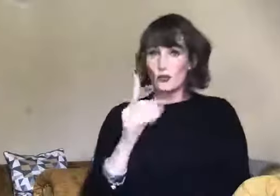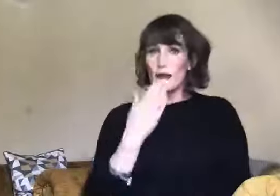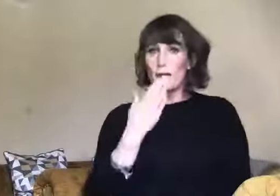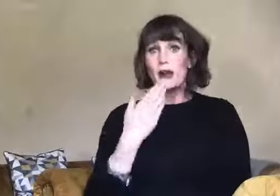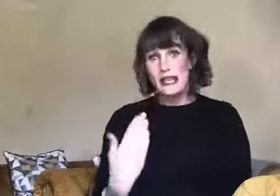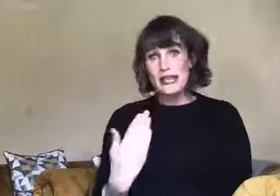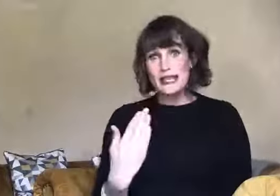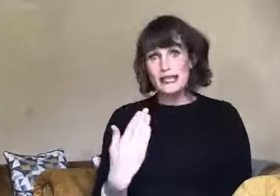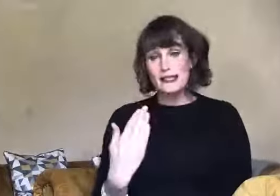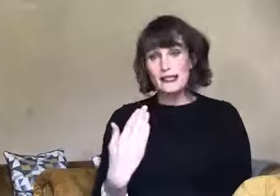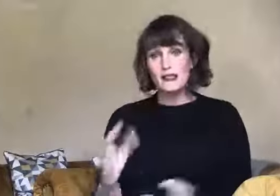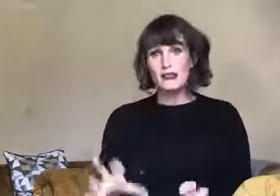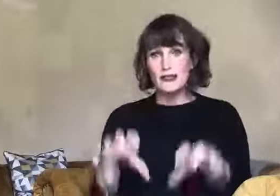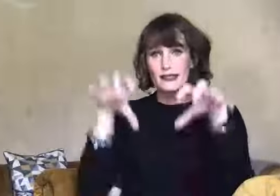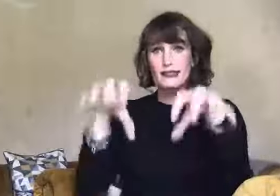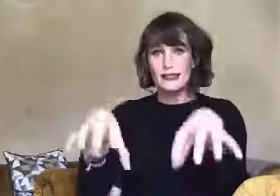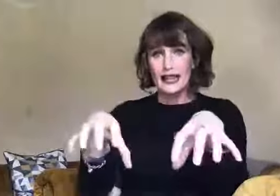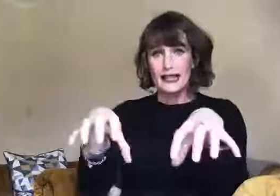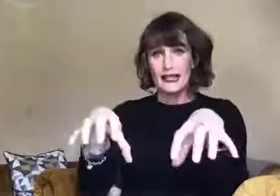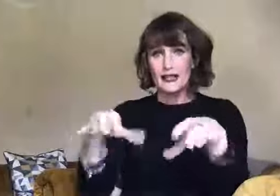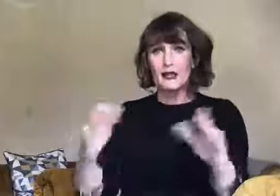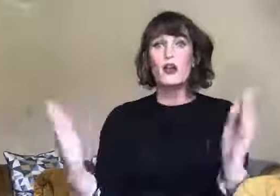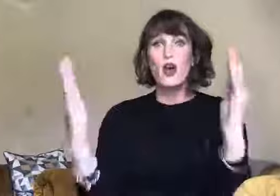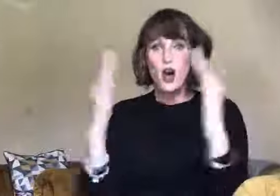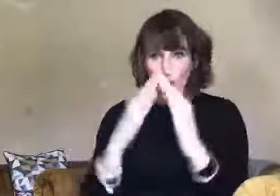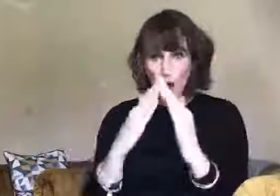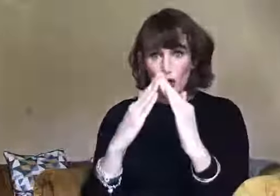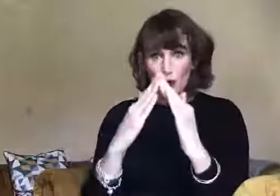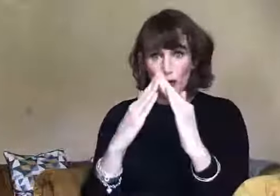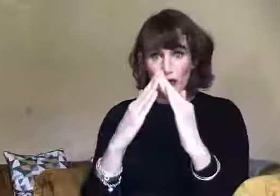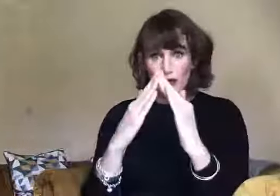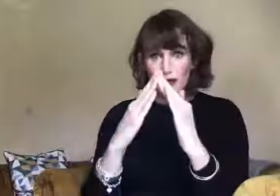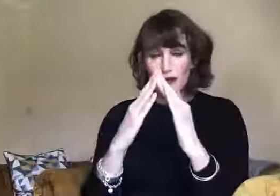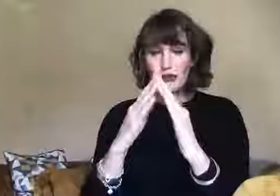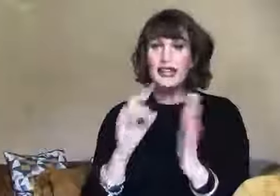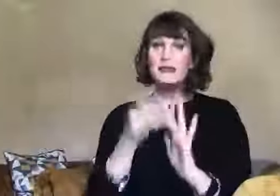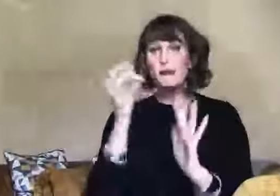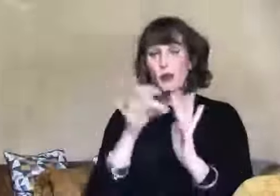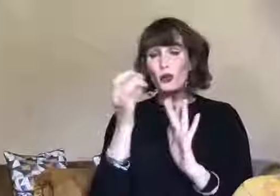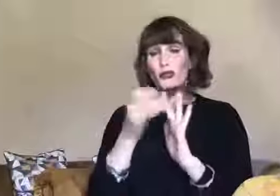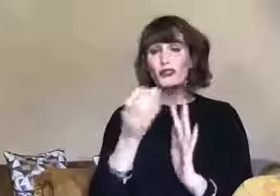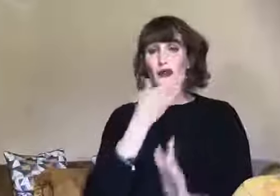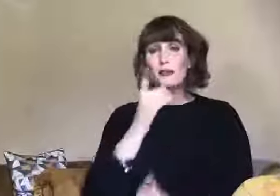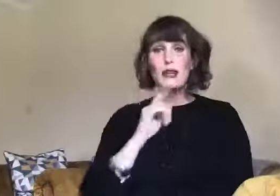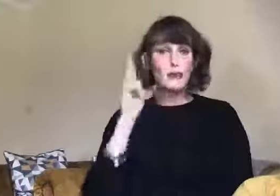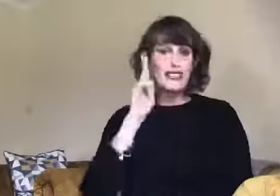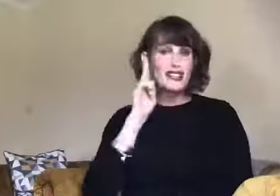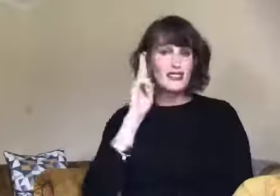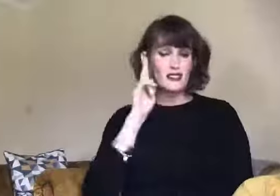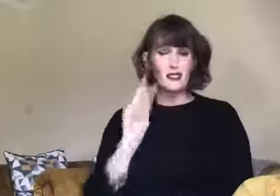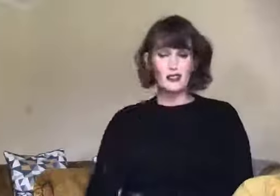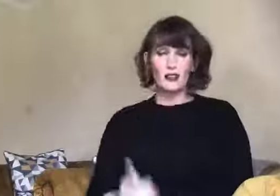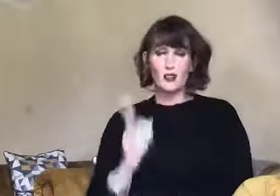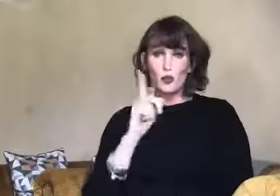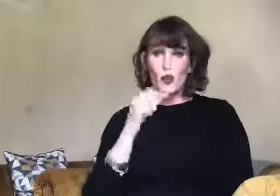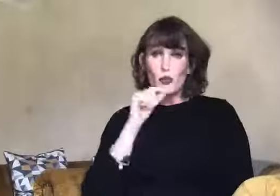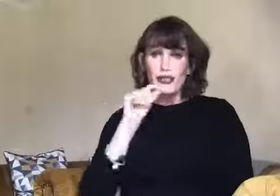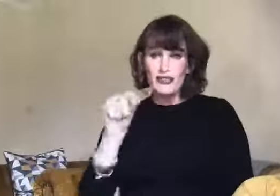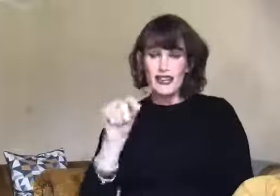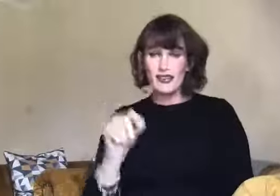no, please stay home. It's important that people listen to what we're